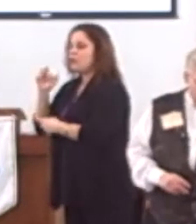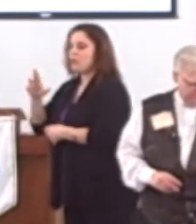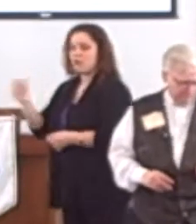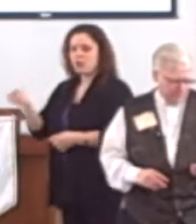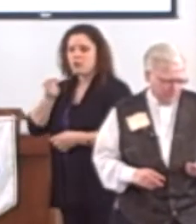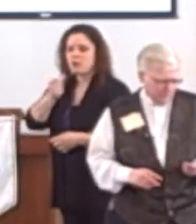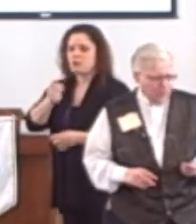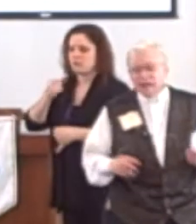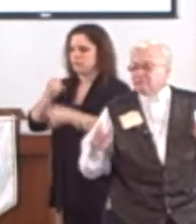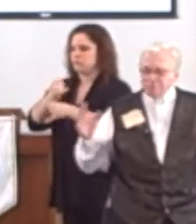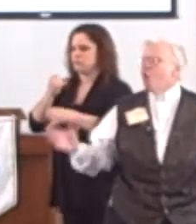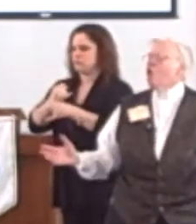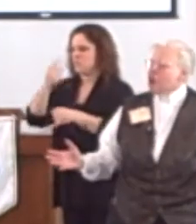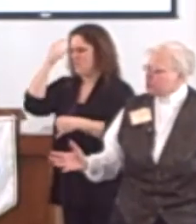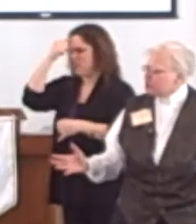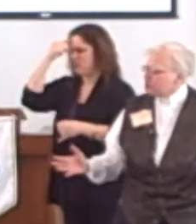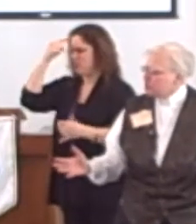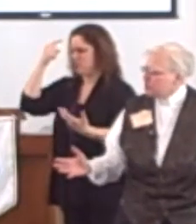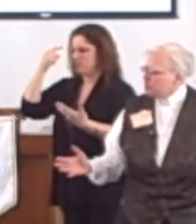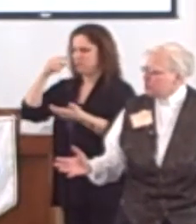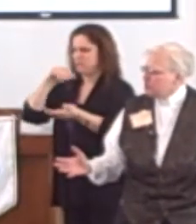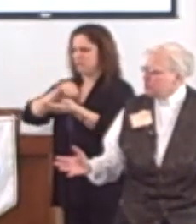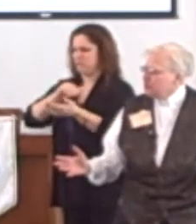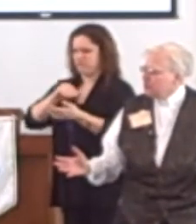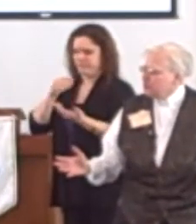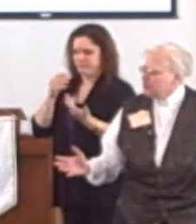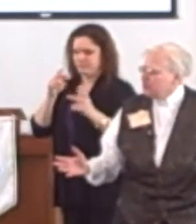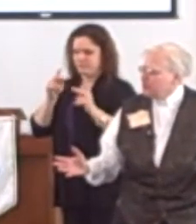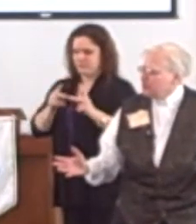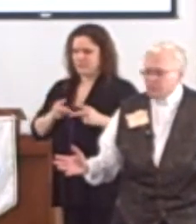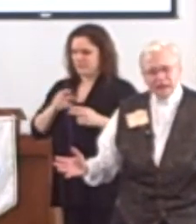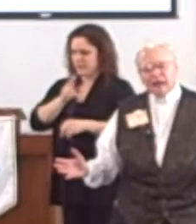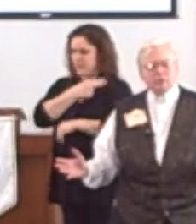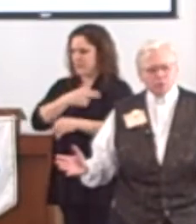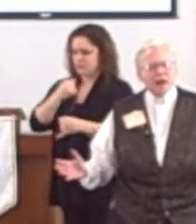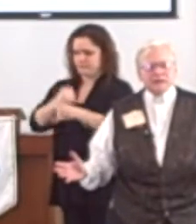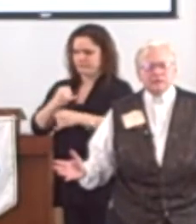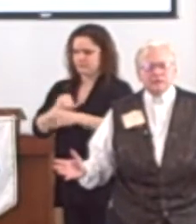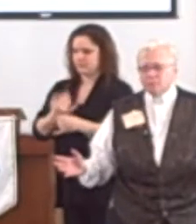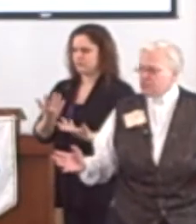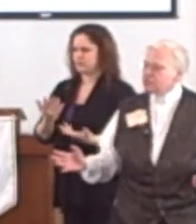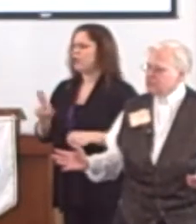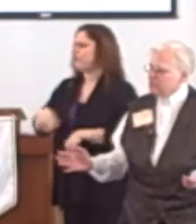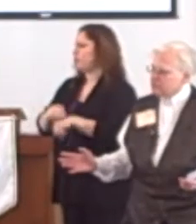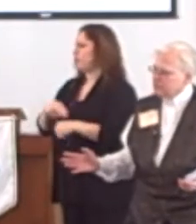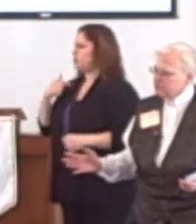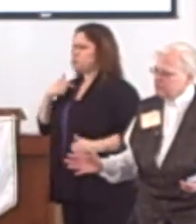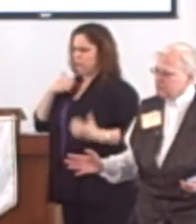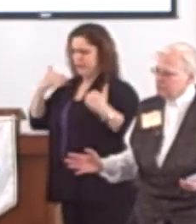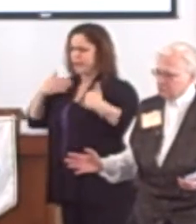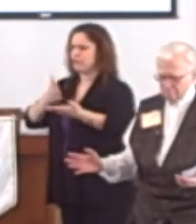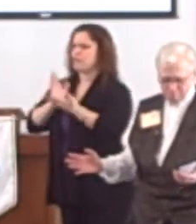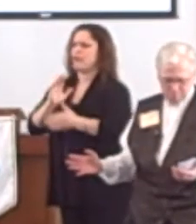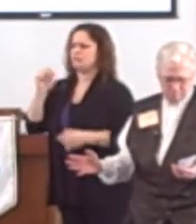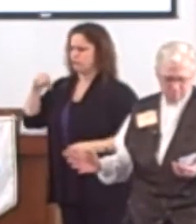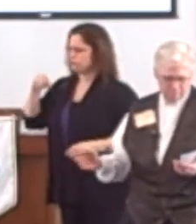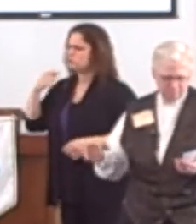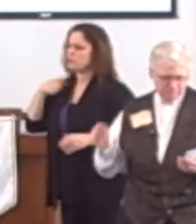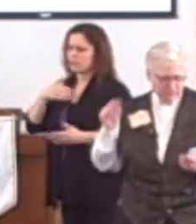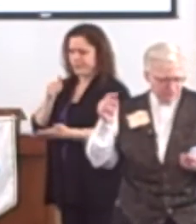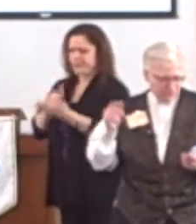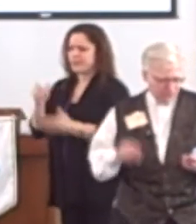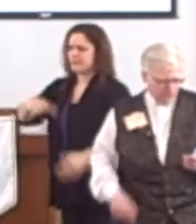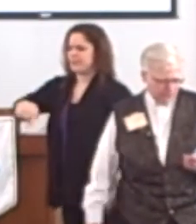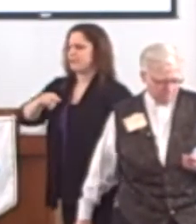institutions. And of course, we had the right to persecute